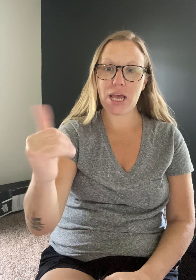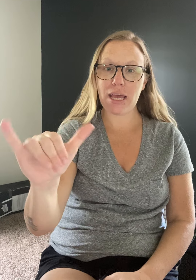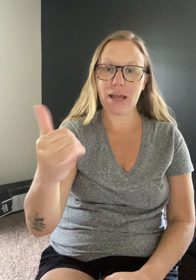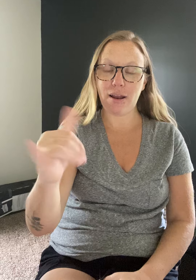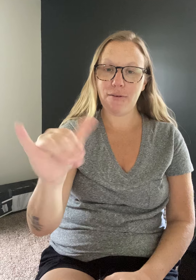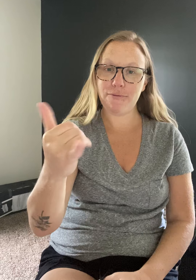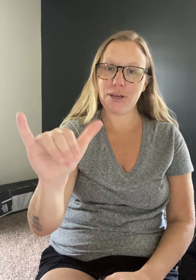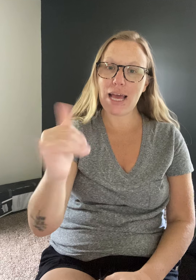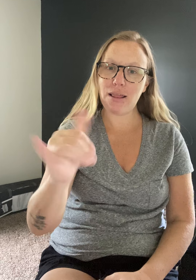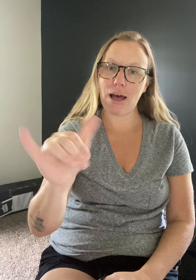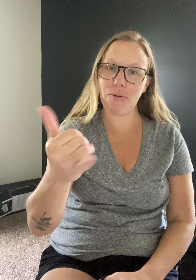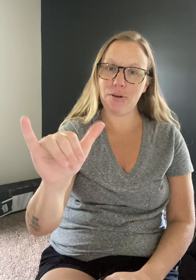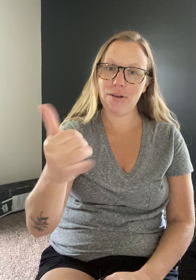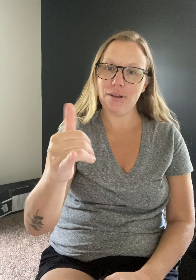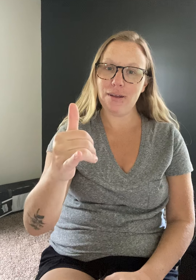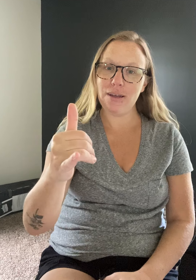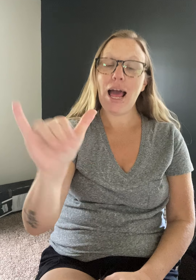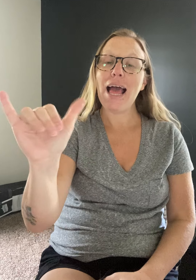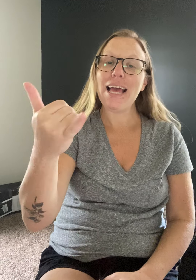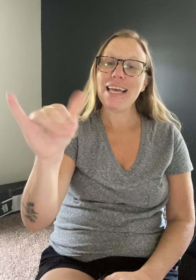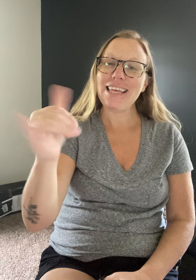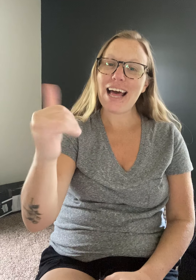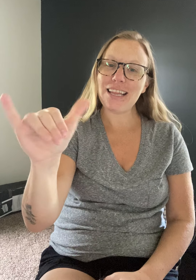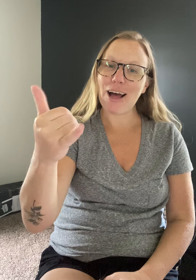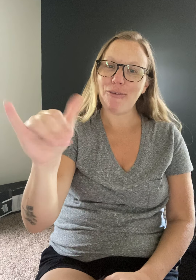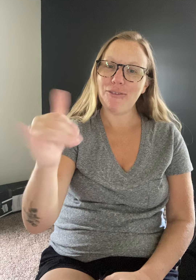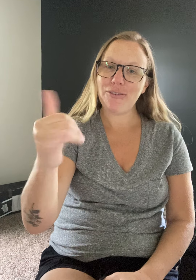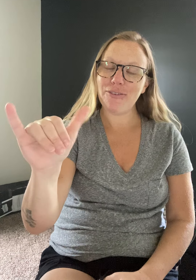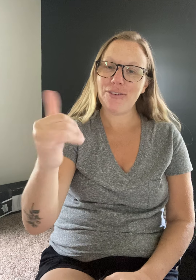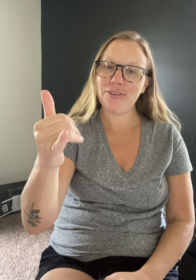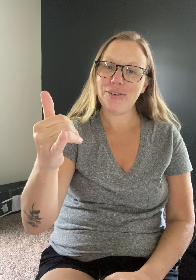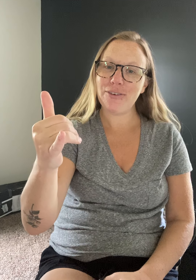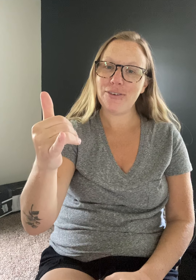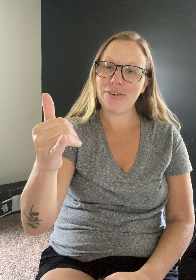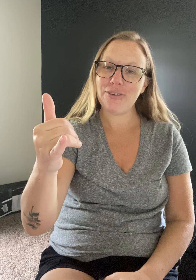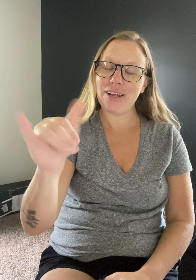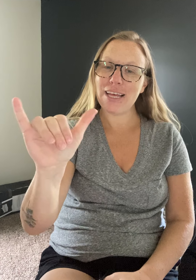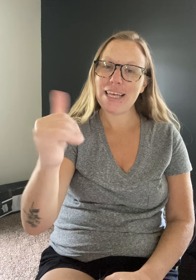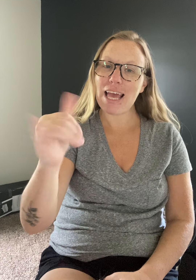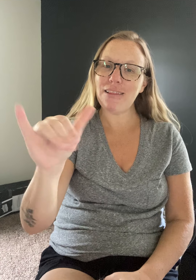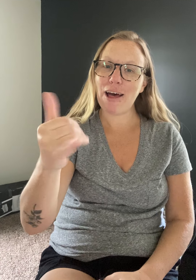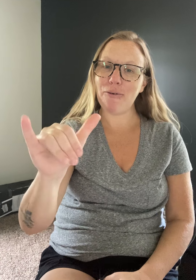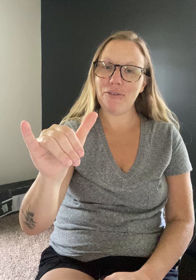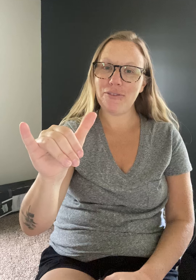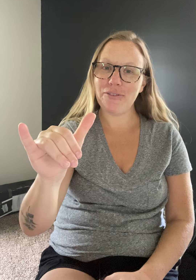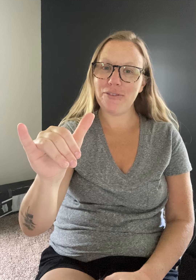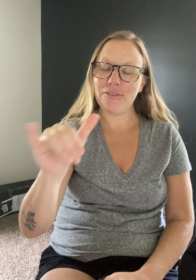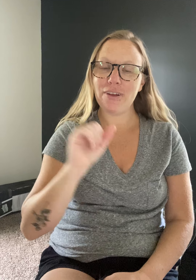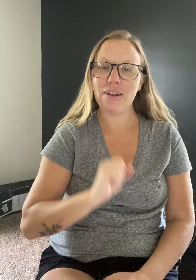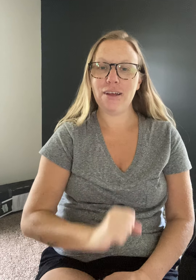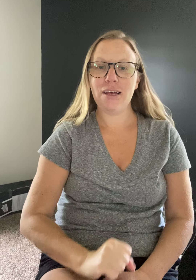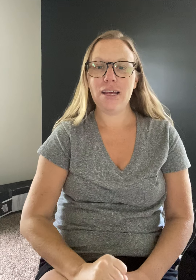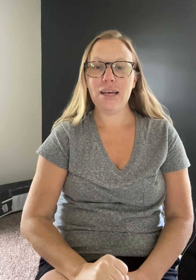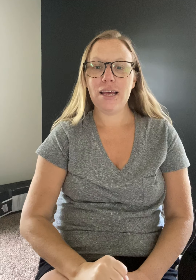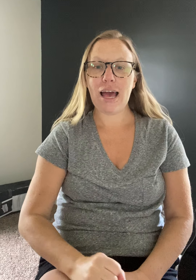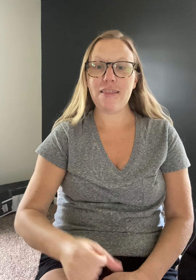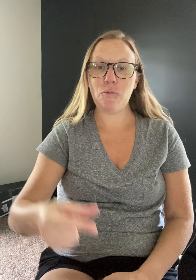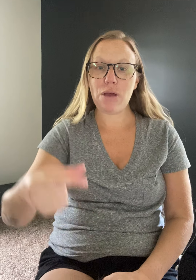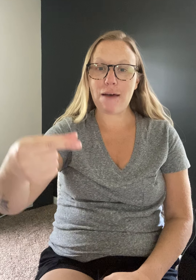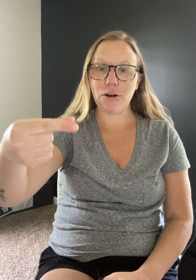shake it for yellow. Yellow, yellow, And then we have our